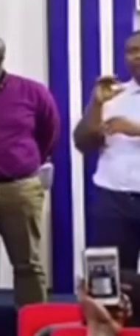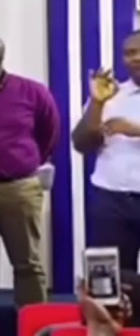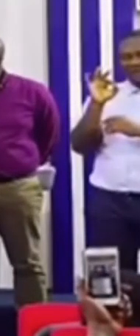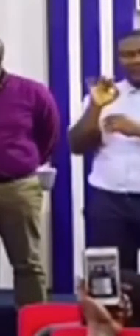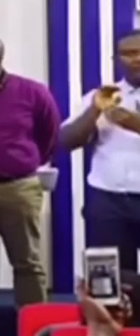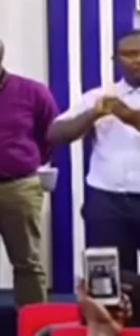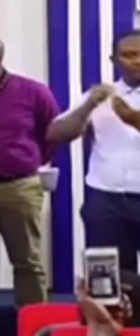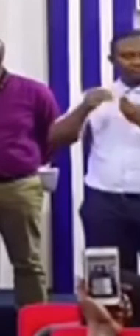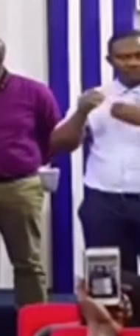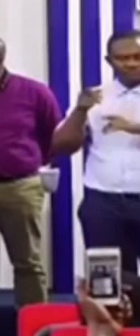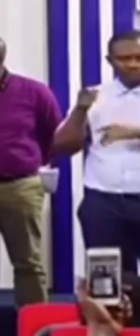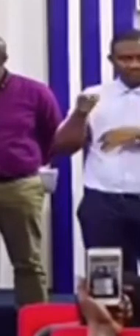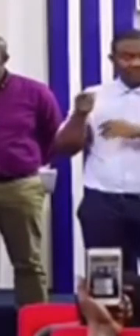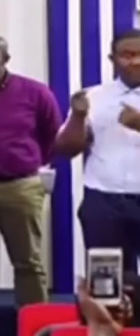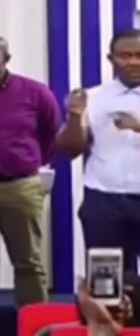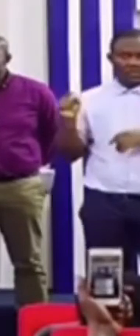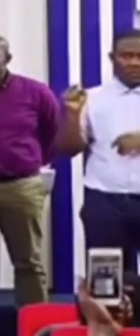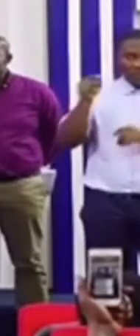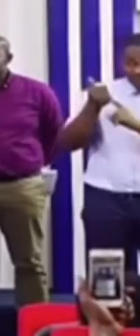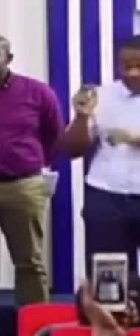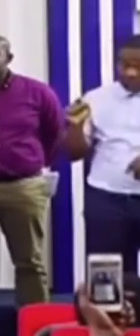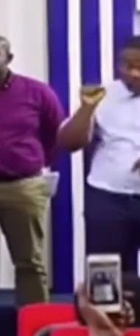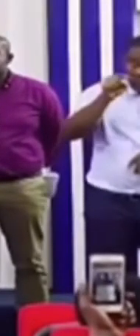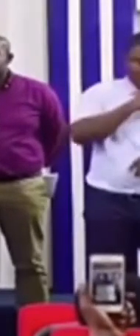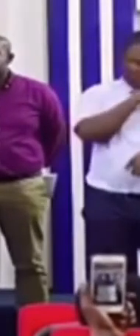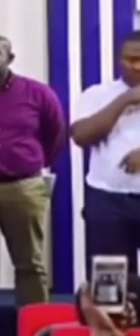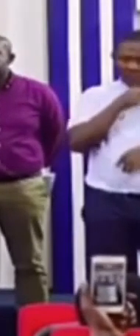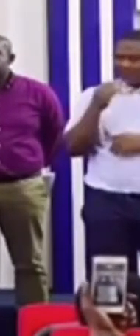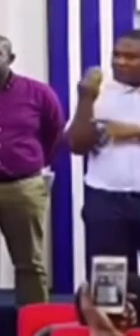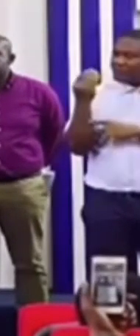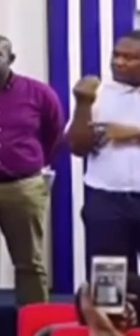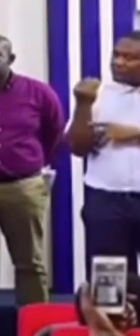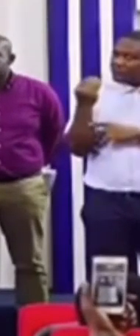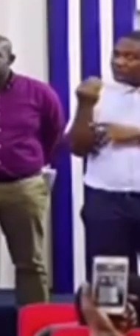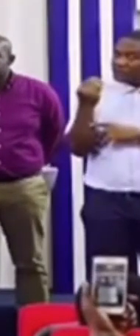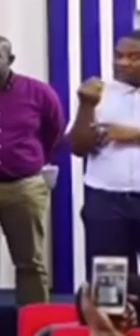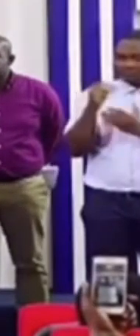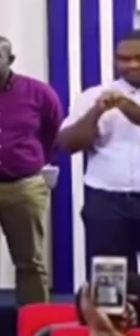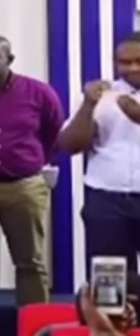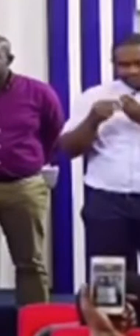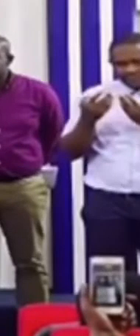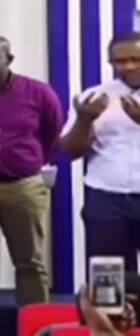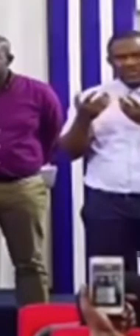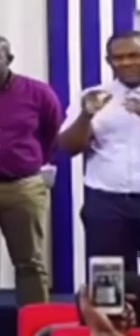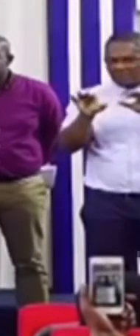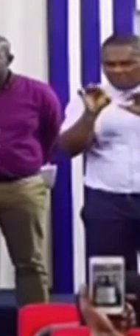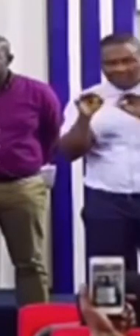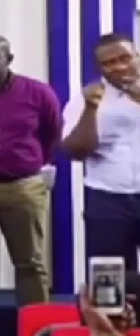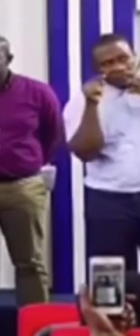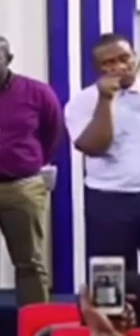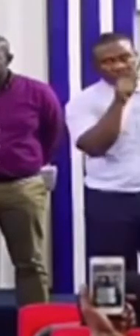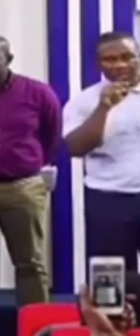he reported to the health facility on the 14th March. Samples were taken, sent to the lab again, Noguchi Memorial